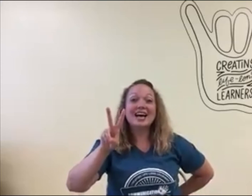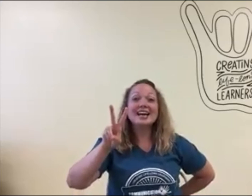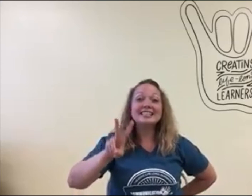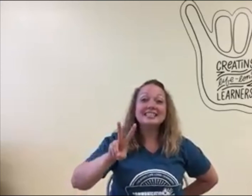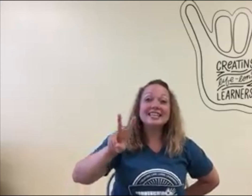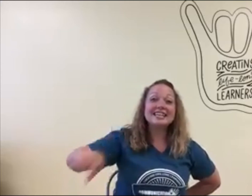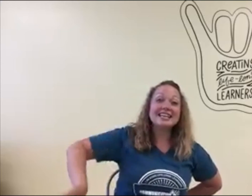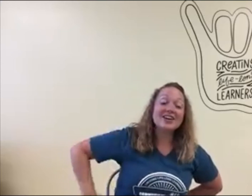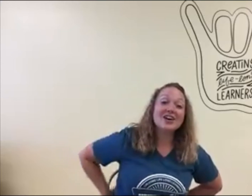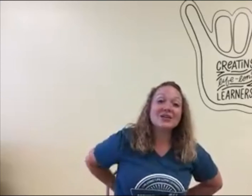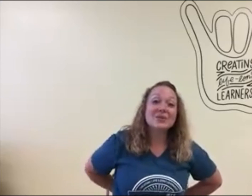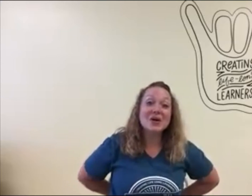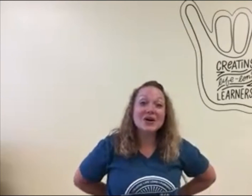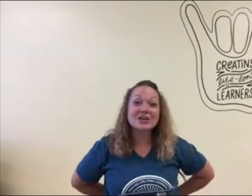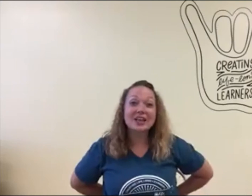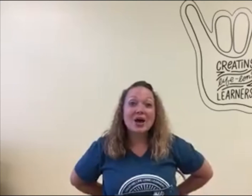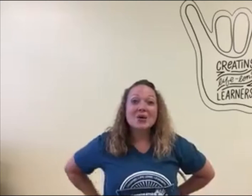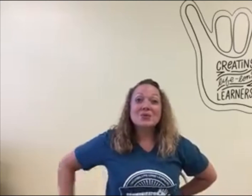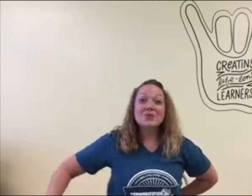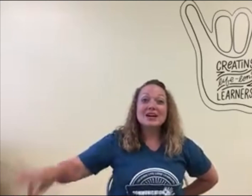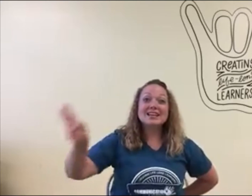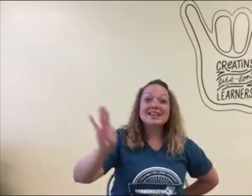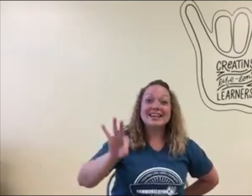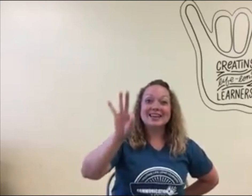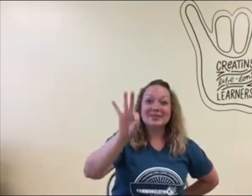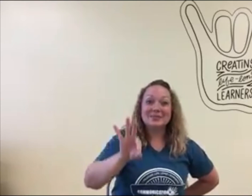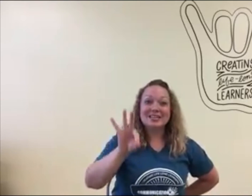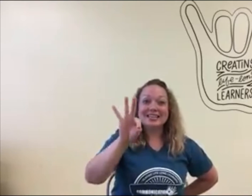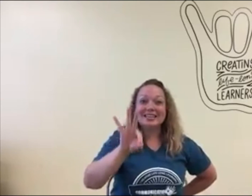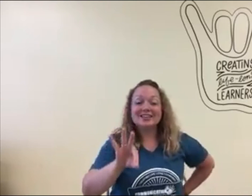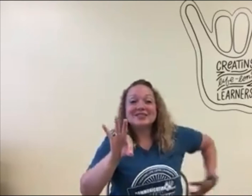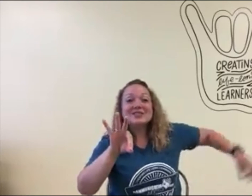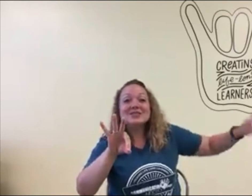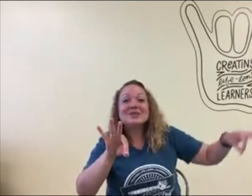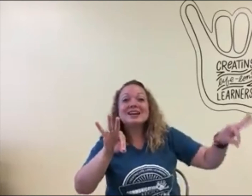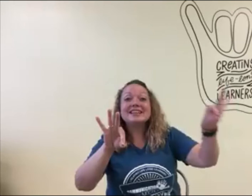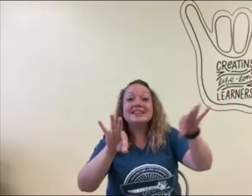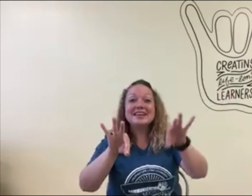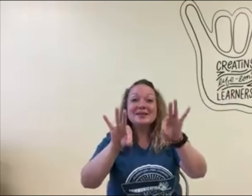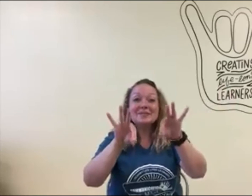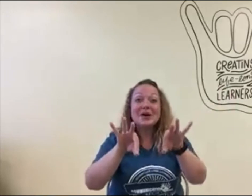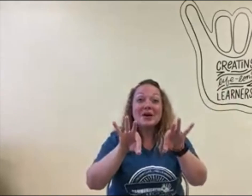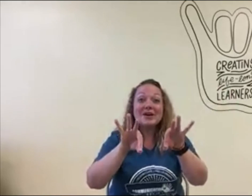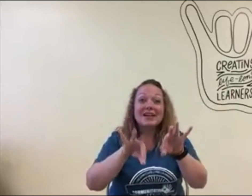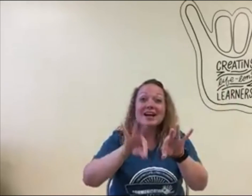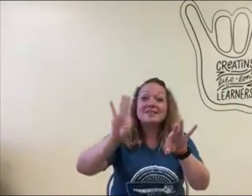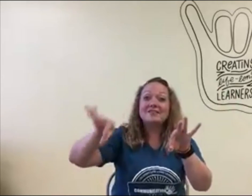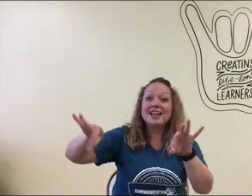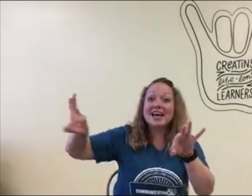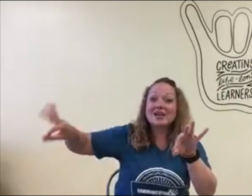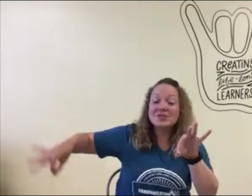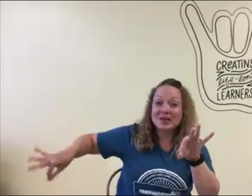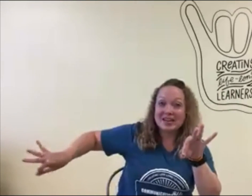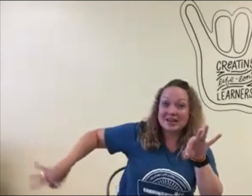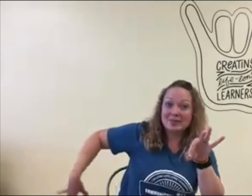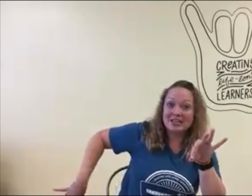flies sitting on a wall. One named Peter, one named Paul. Fly away,